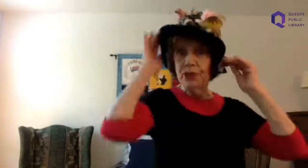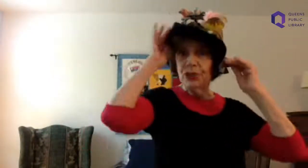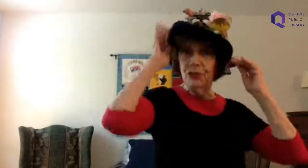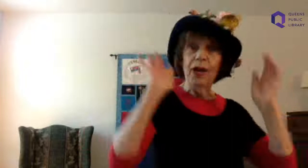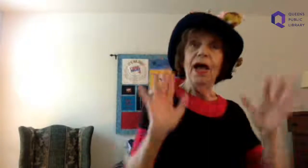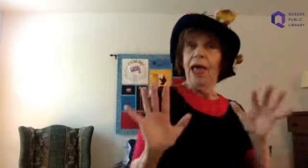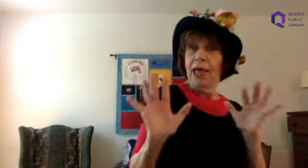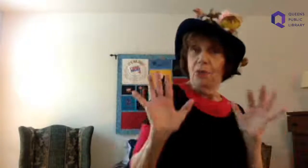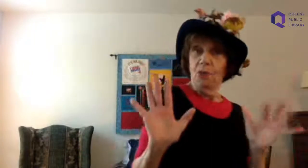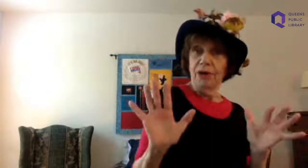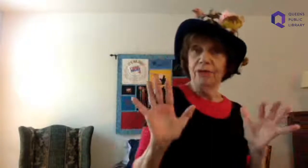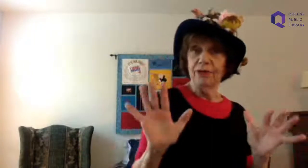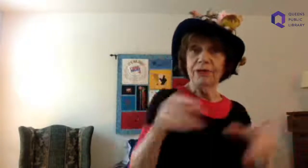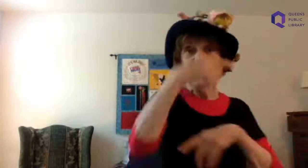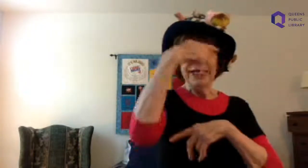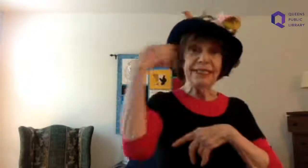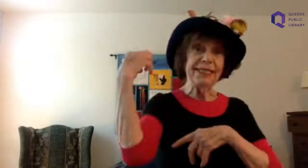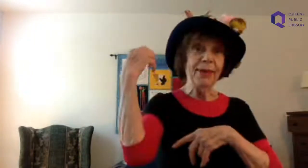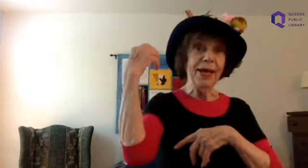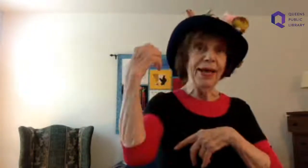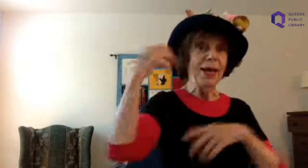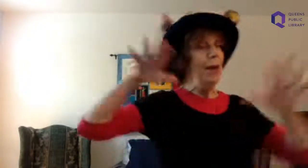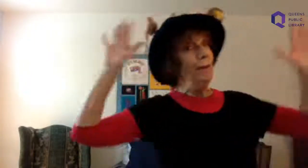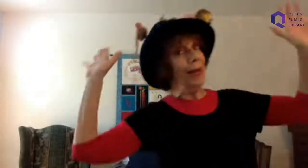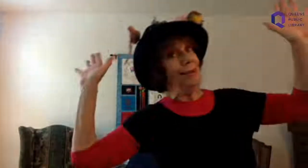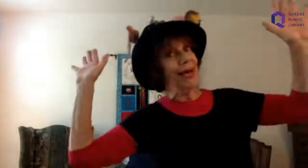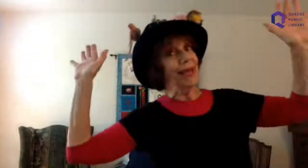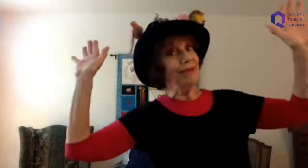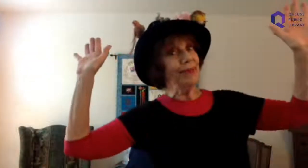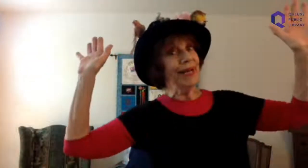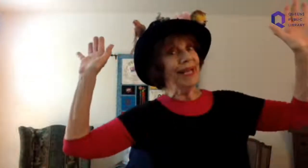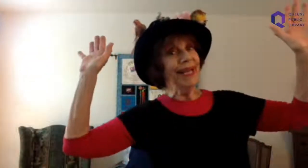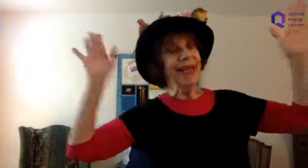and wish you a wonderful summer. Bye-bye, everybody.